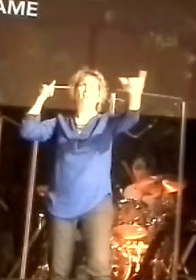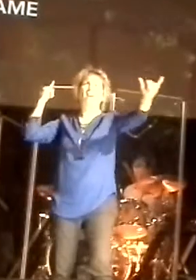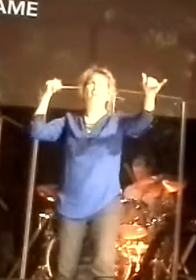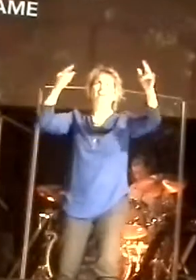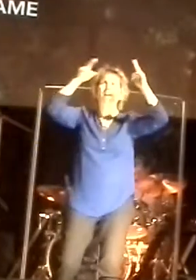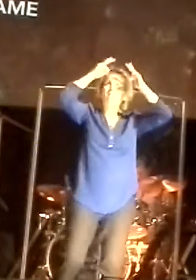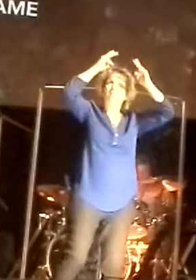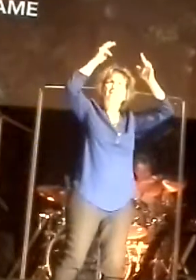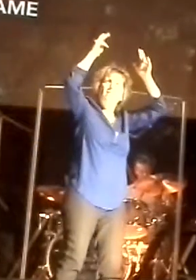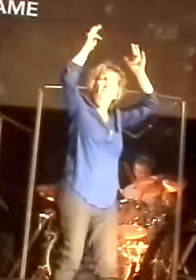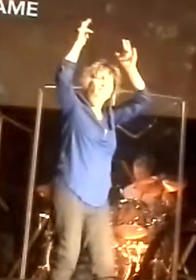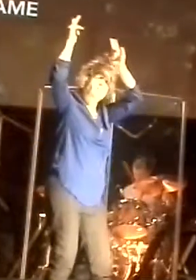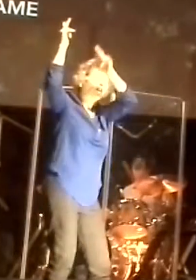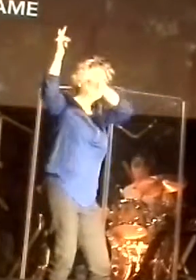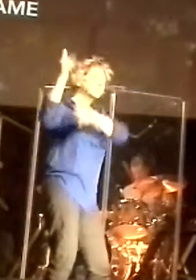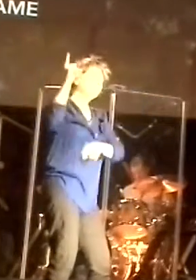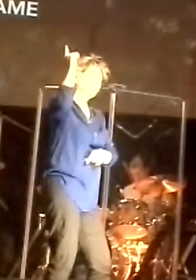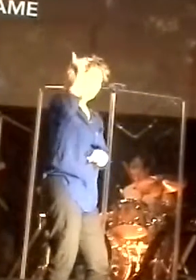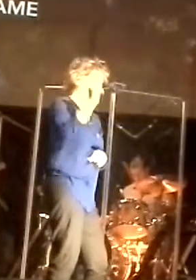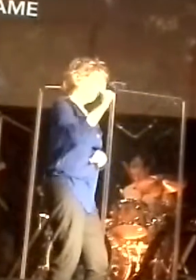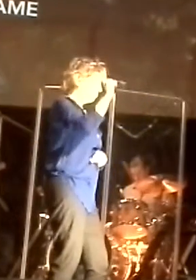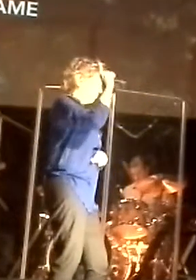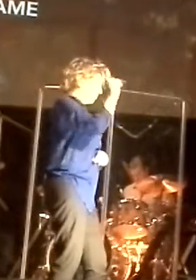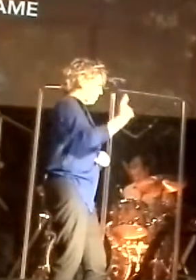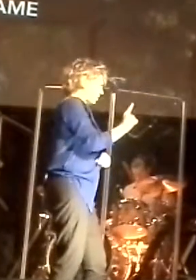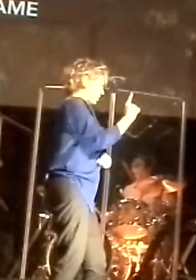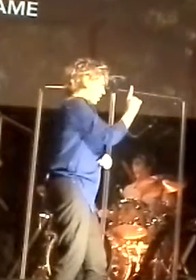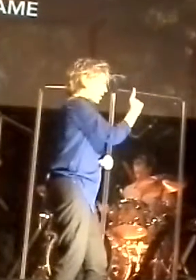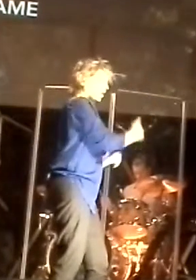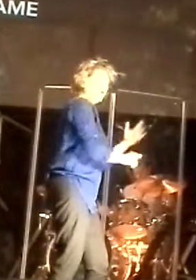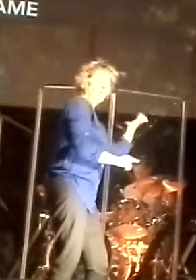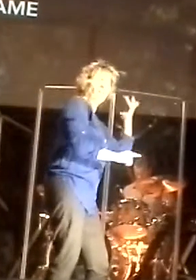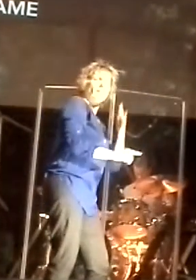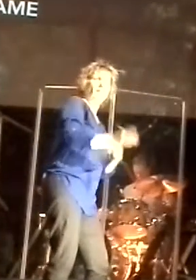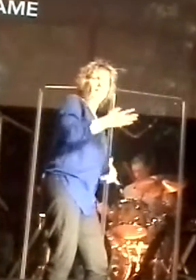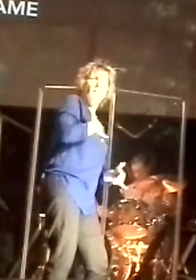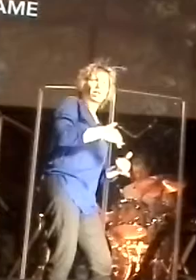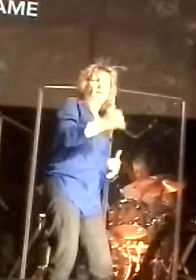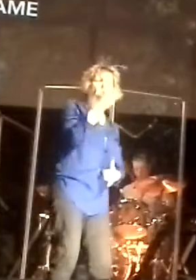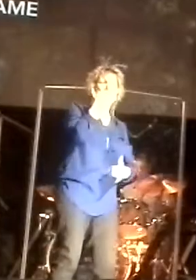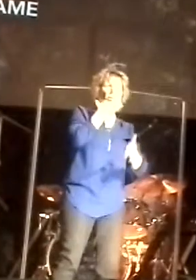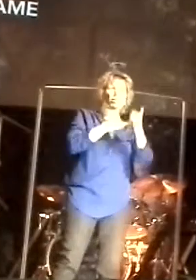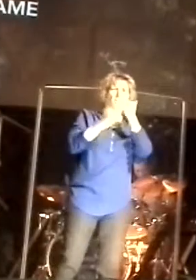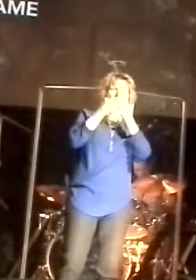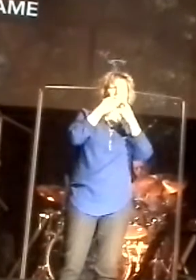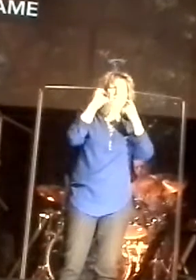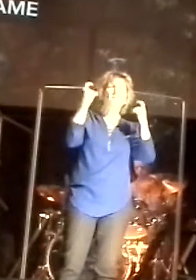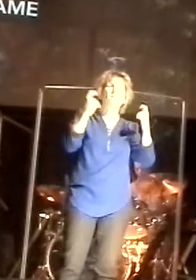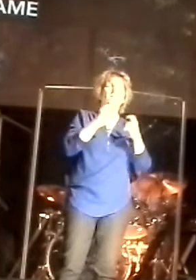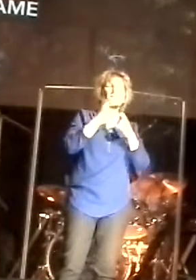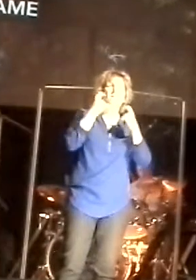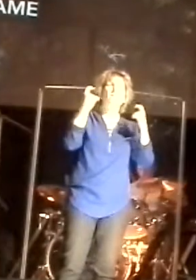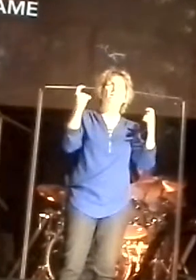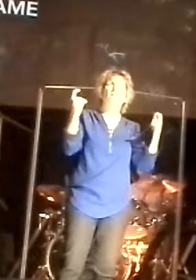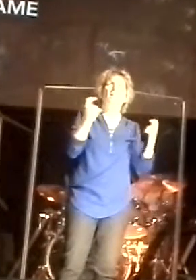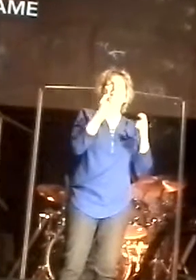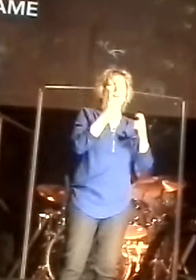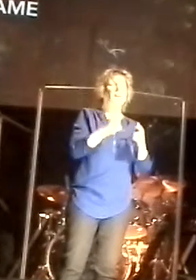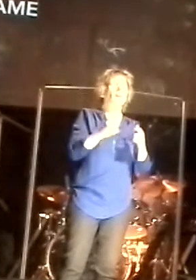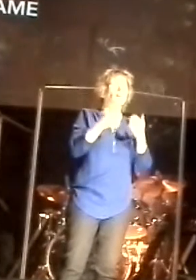of ages stepped down from glory to wear my